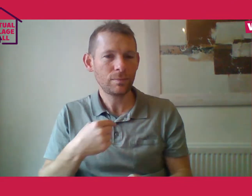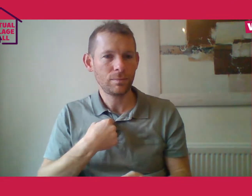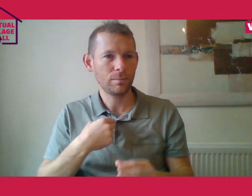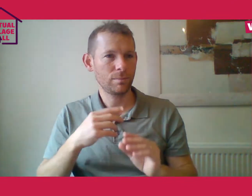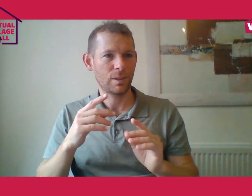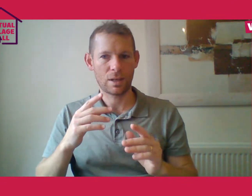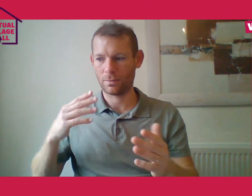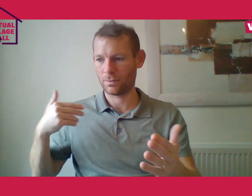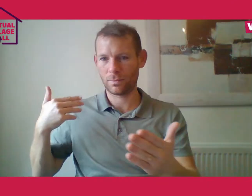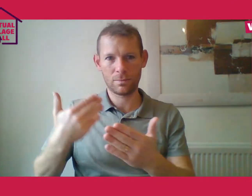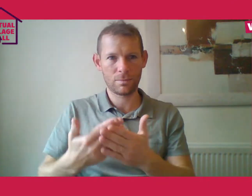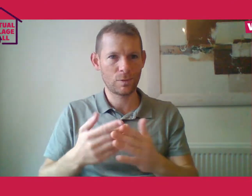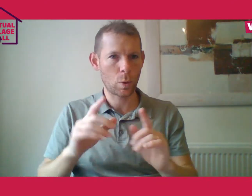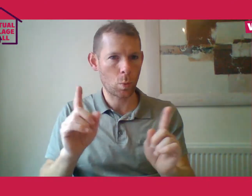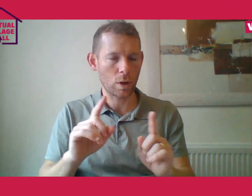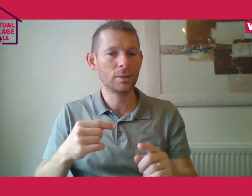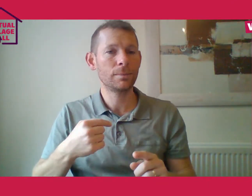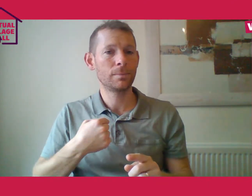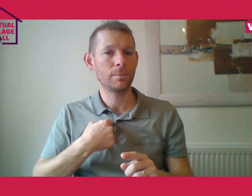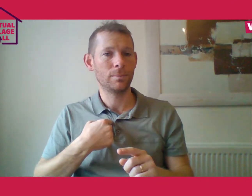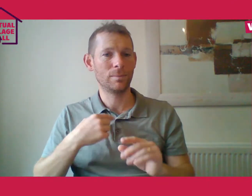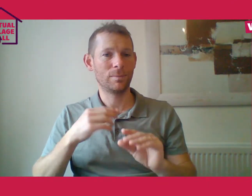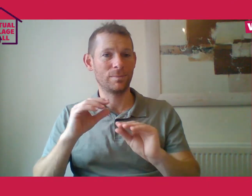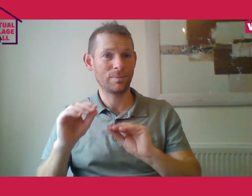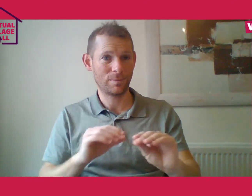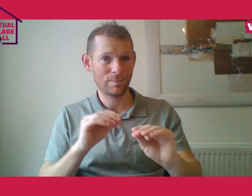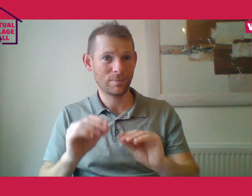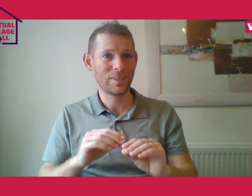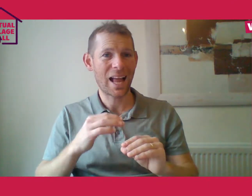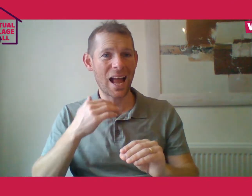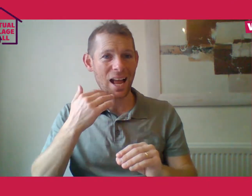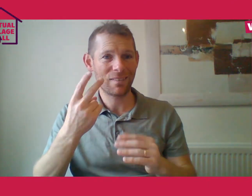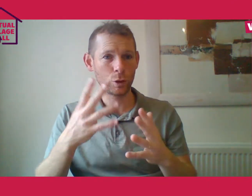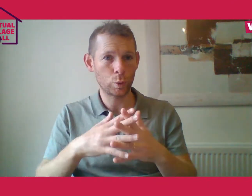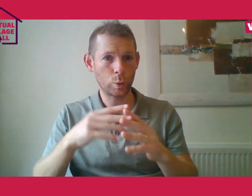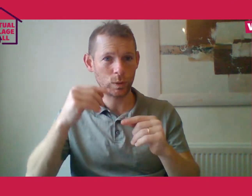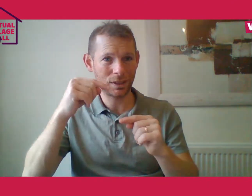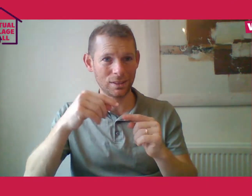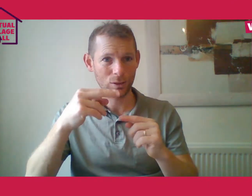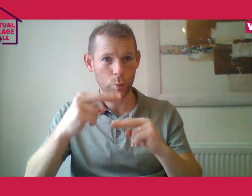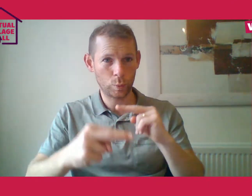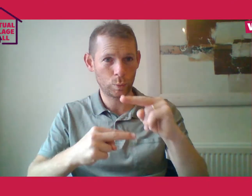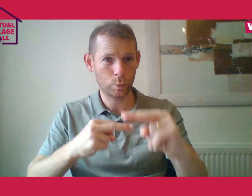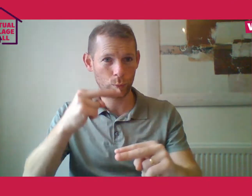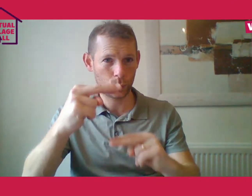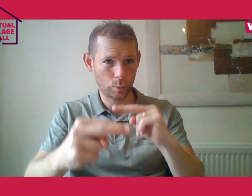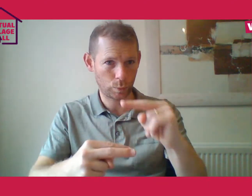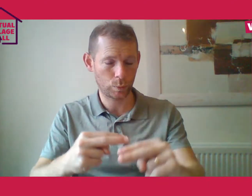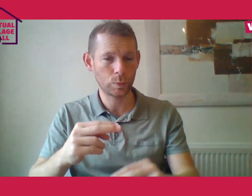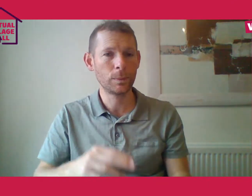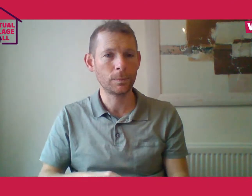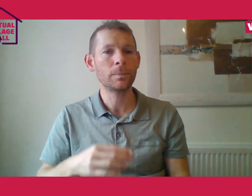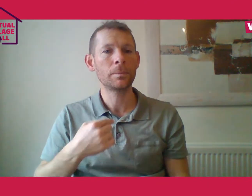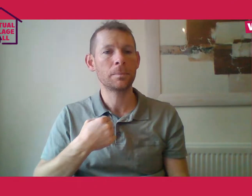So let me summarize what we have been doing up to this point. So I've been teaching on this platform every 2